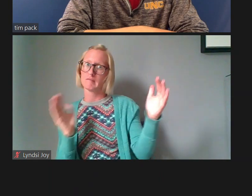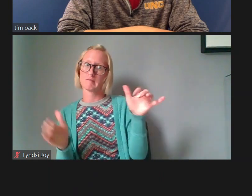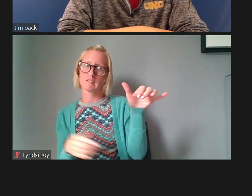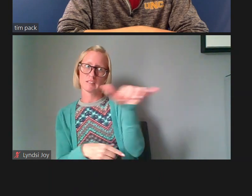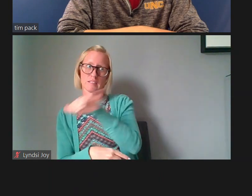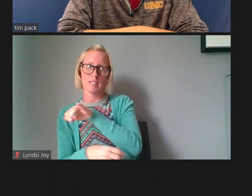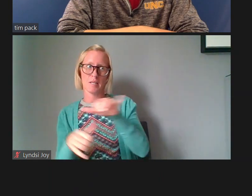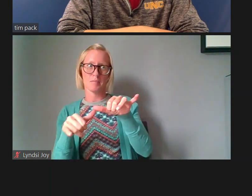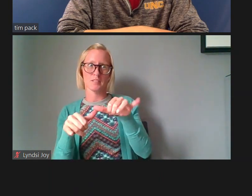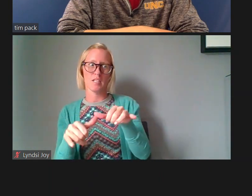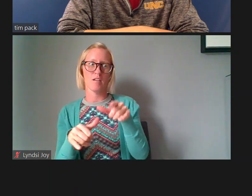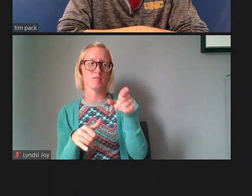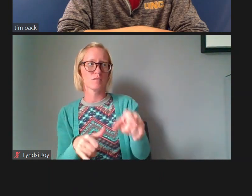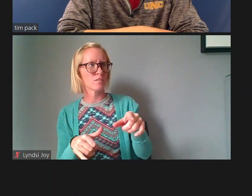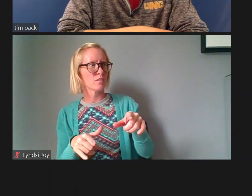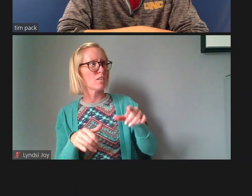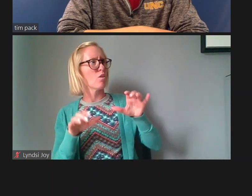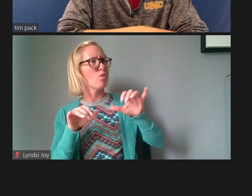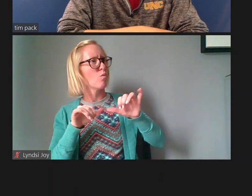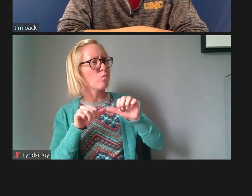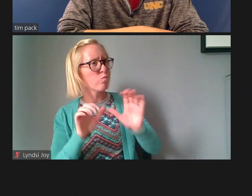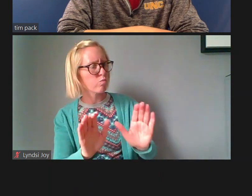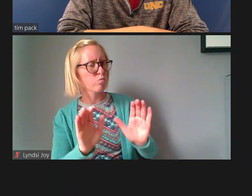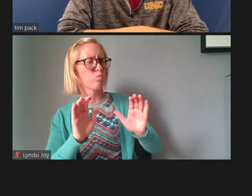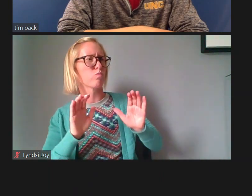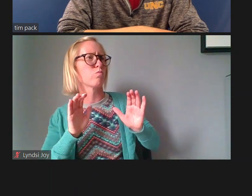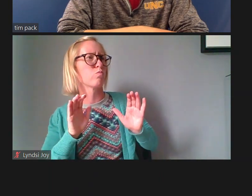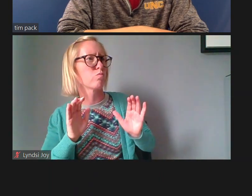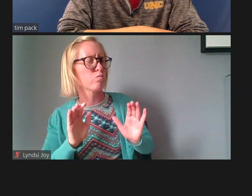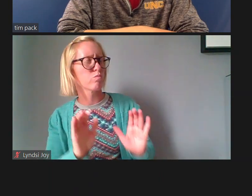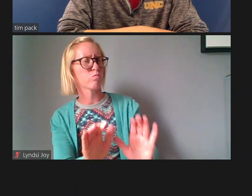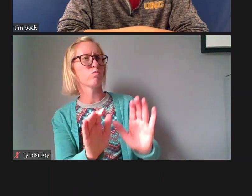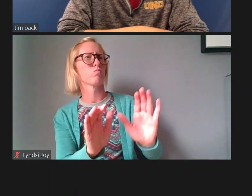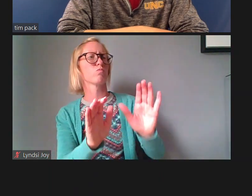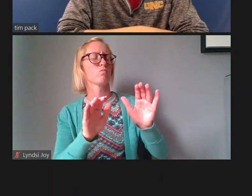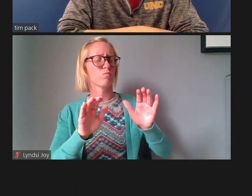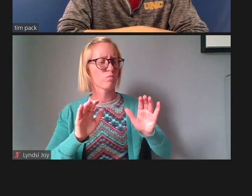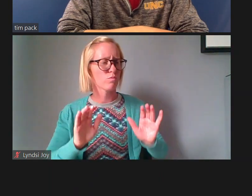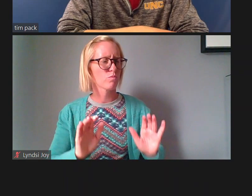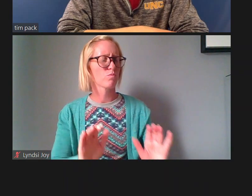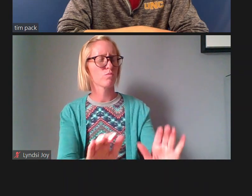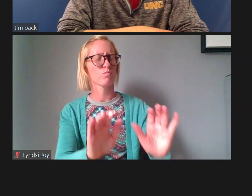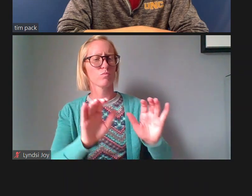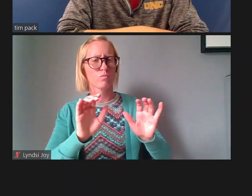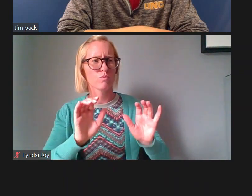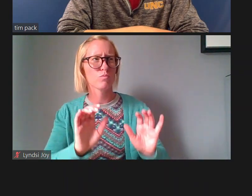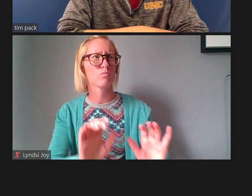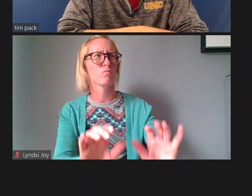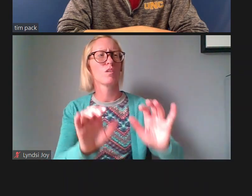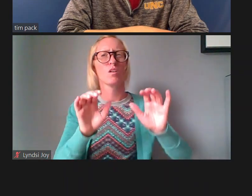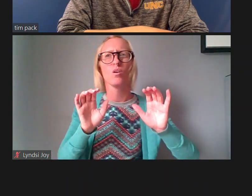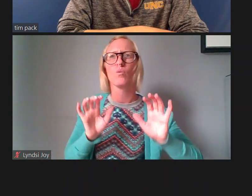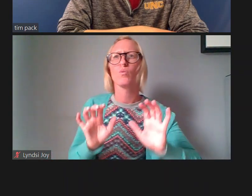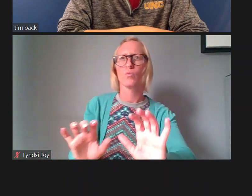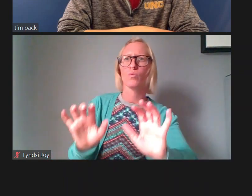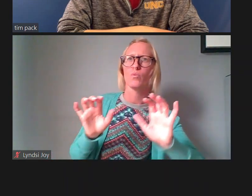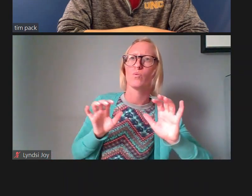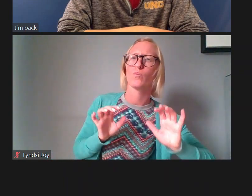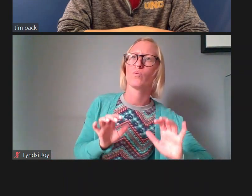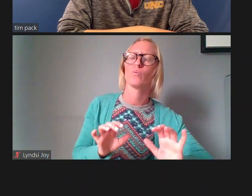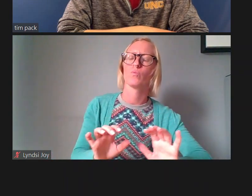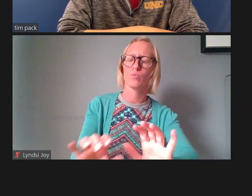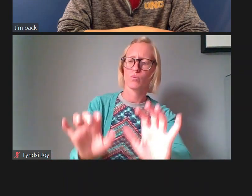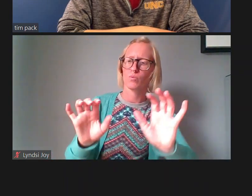the rhythm. "Heave!" Increase the swing of the pendulum. Increase, increase. Come up and bear against that point